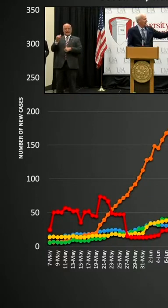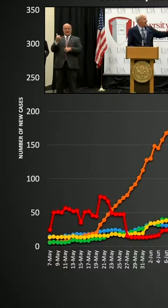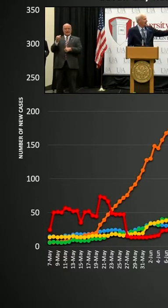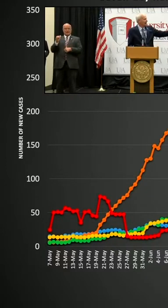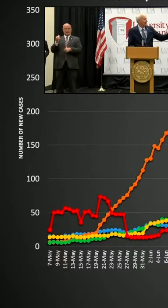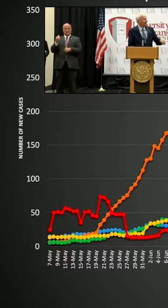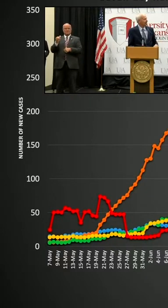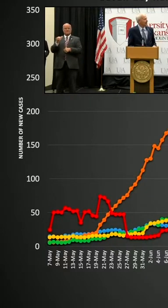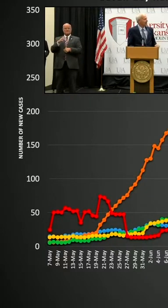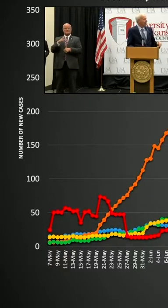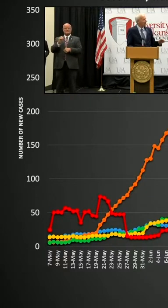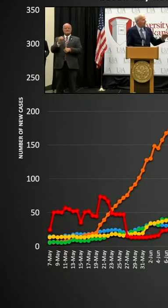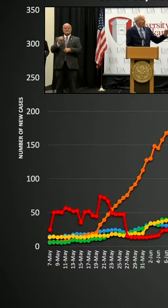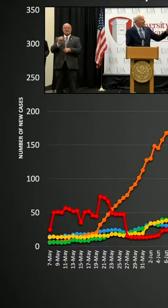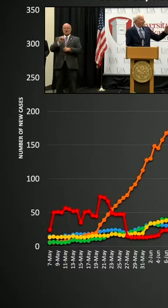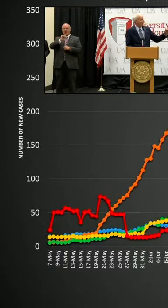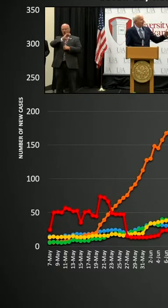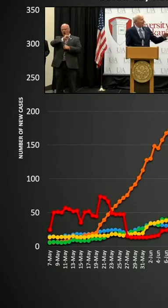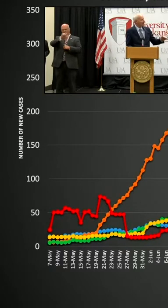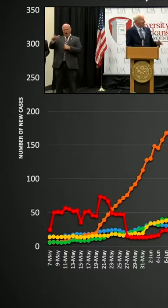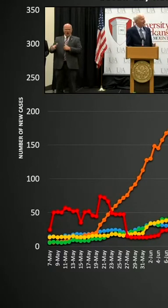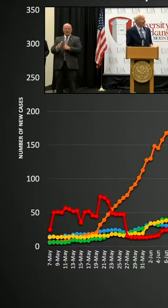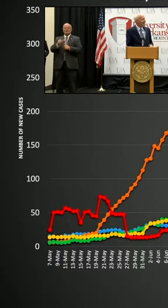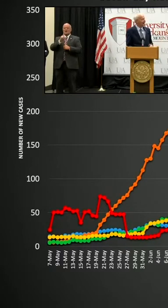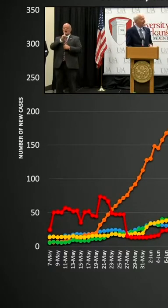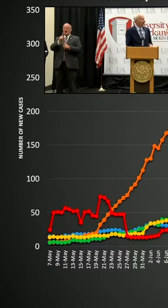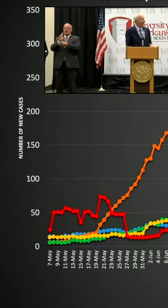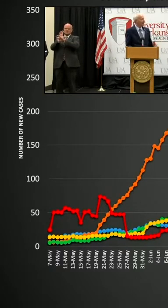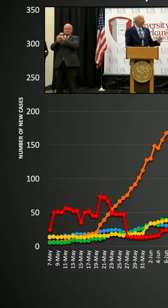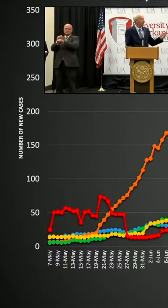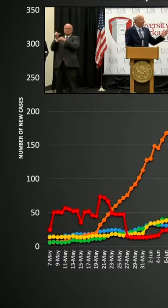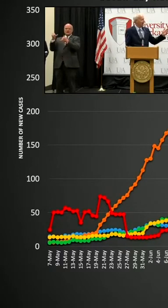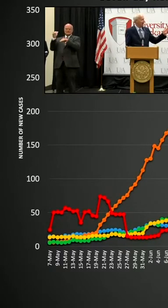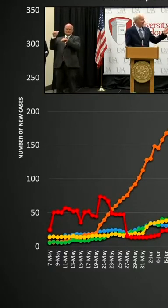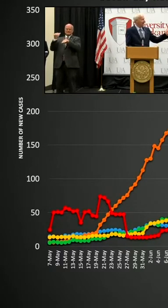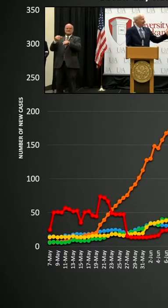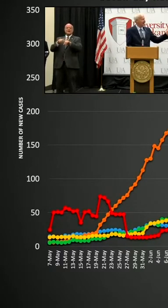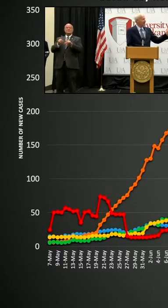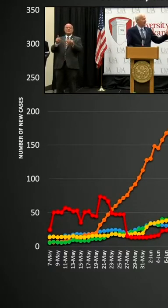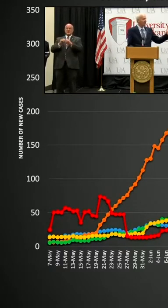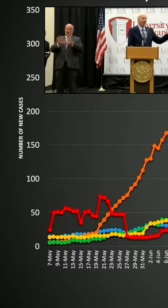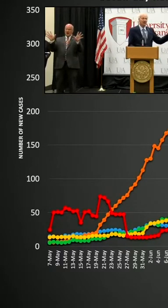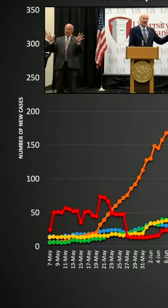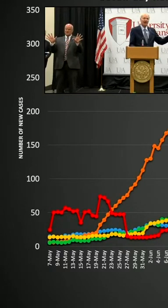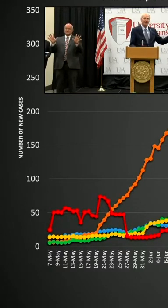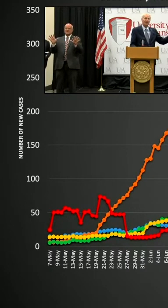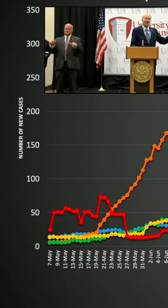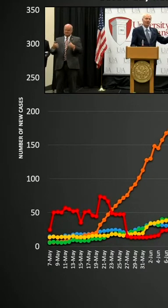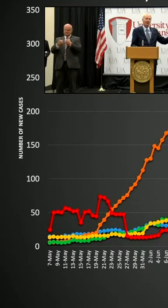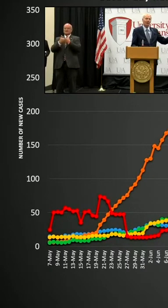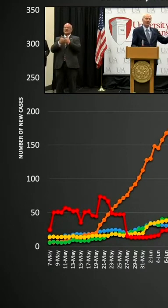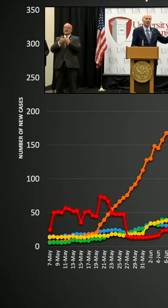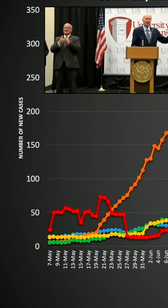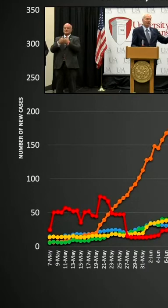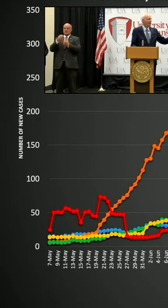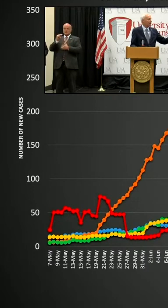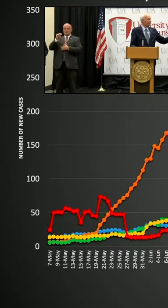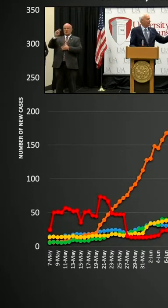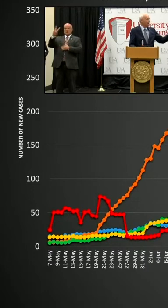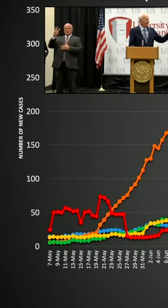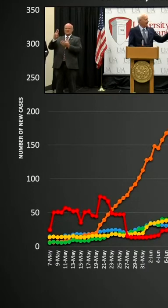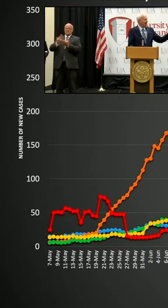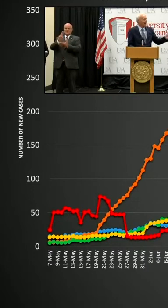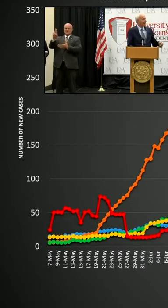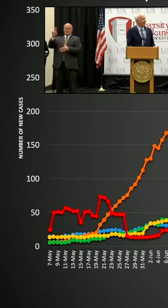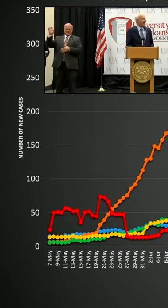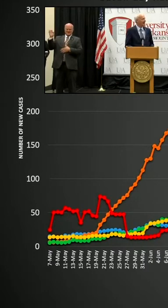yellow, and so all of them are trending in the right direction, but obviously it's going to be a challenge in the Northwest with the